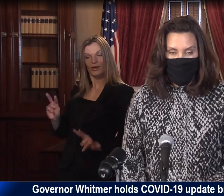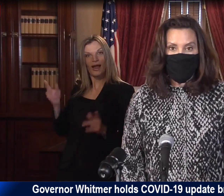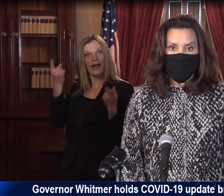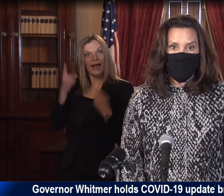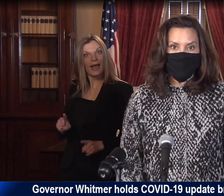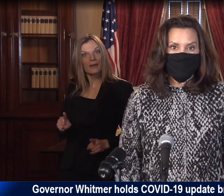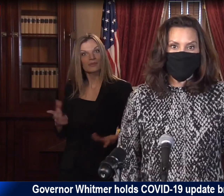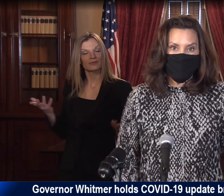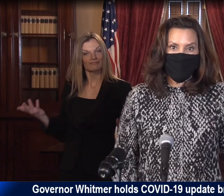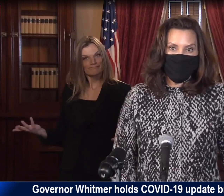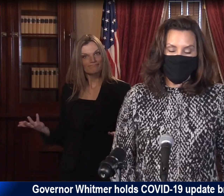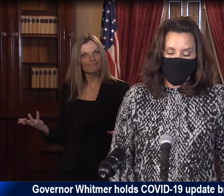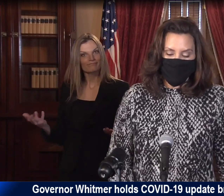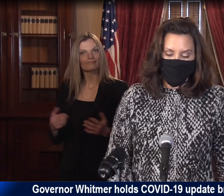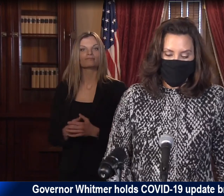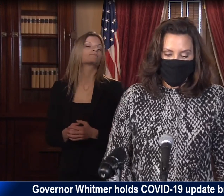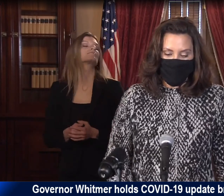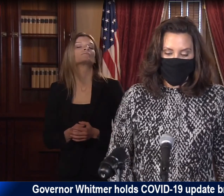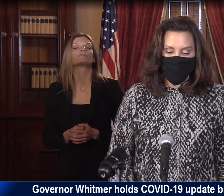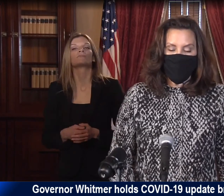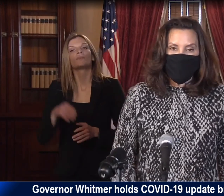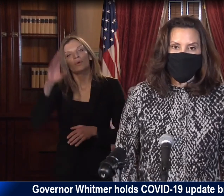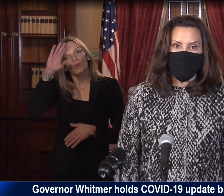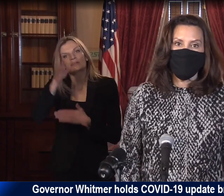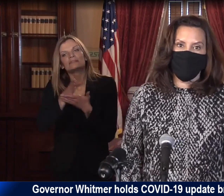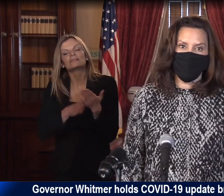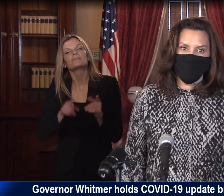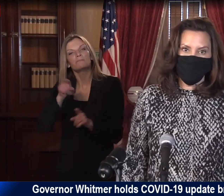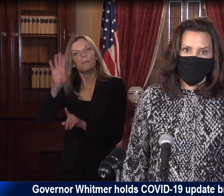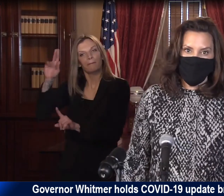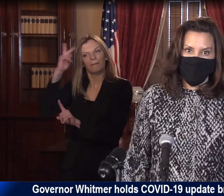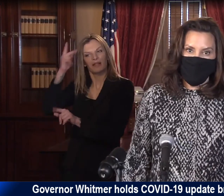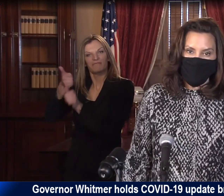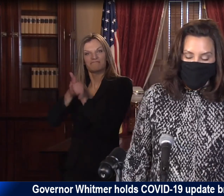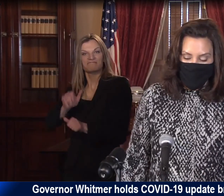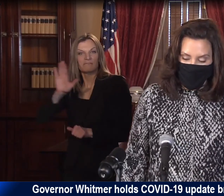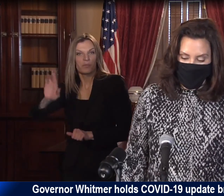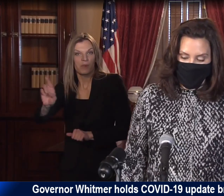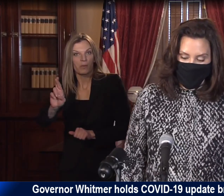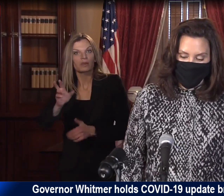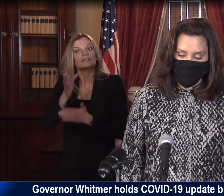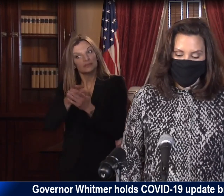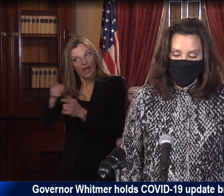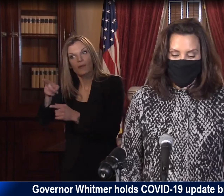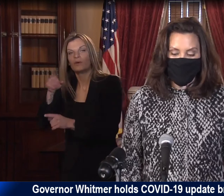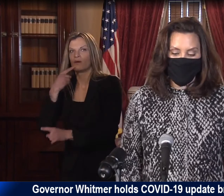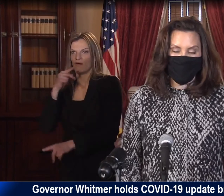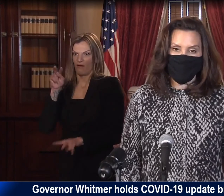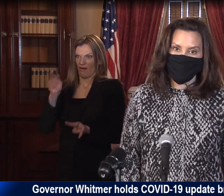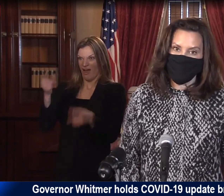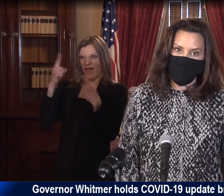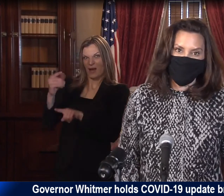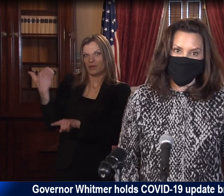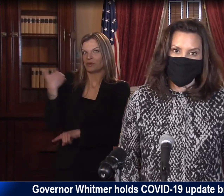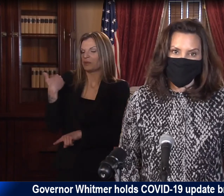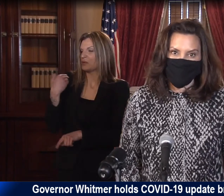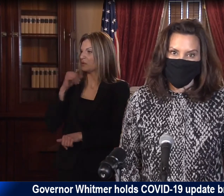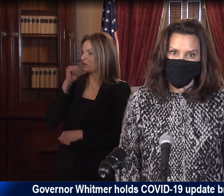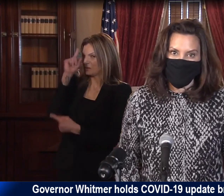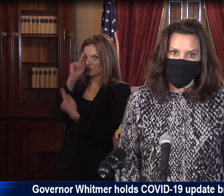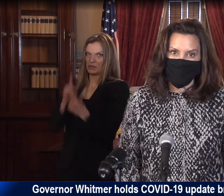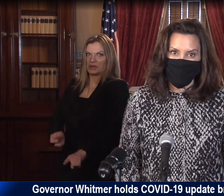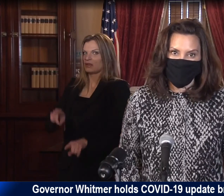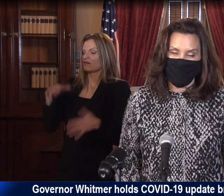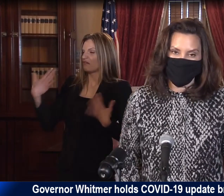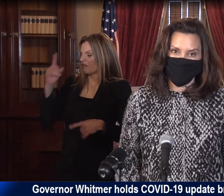While some Republicans have spoken out in the last 24 hours, we need more everywhere to stand up and say